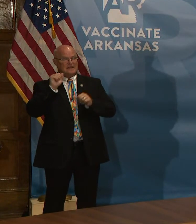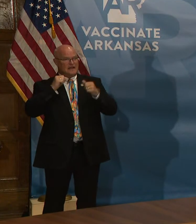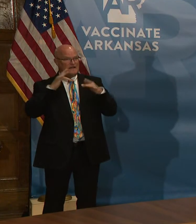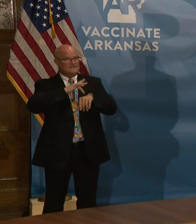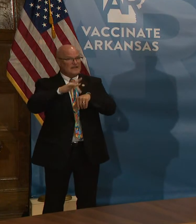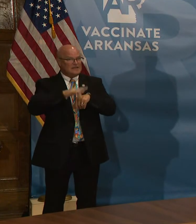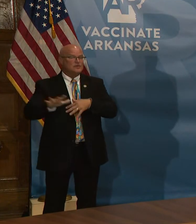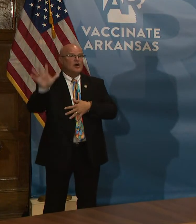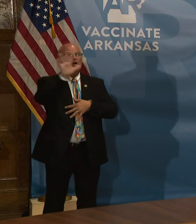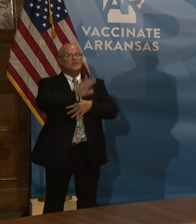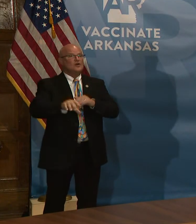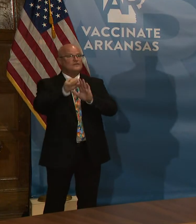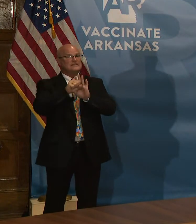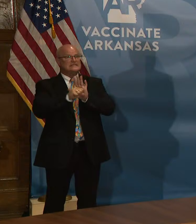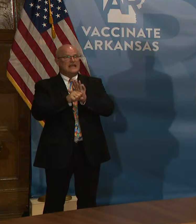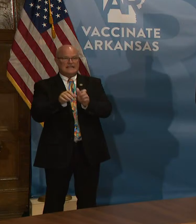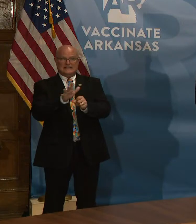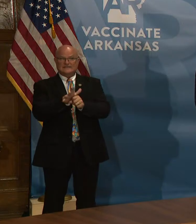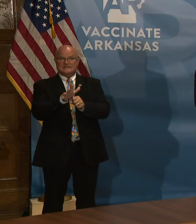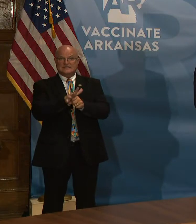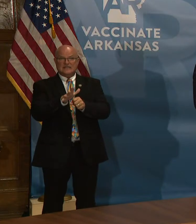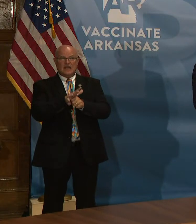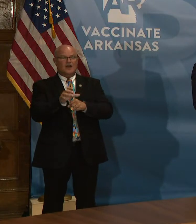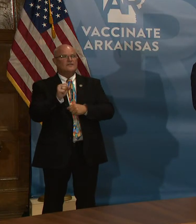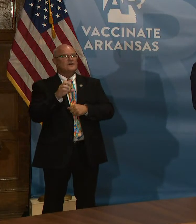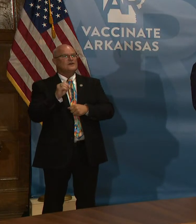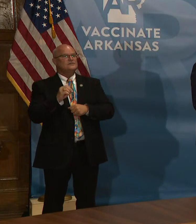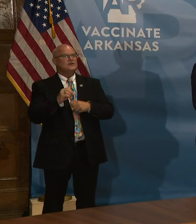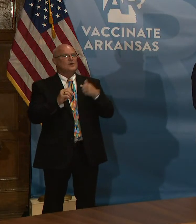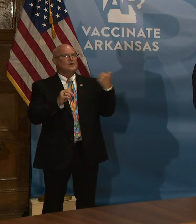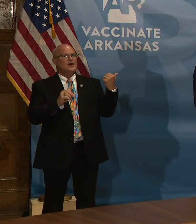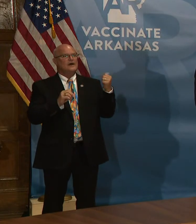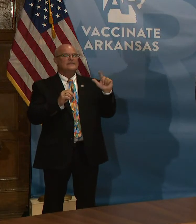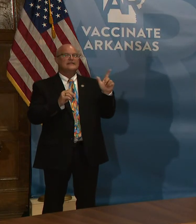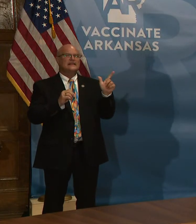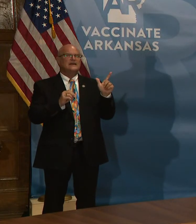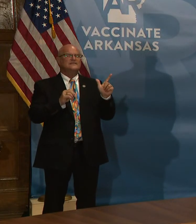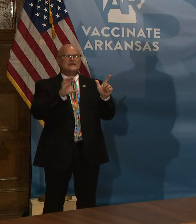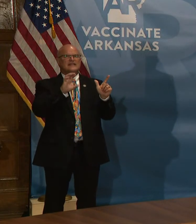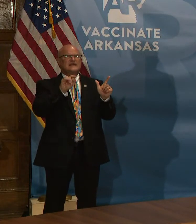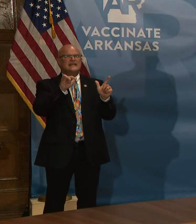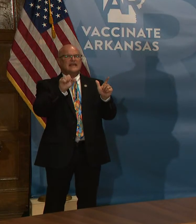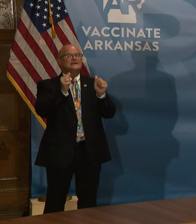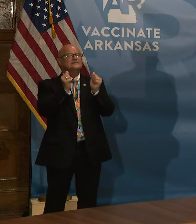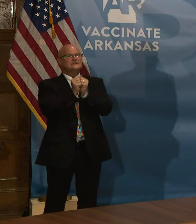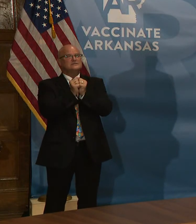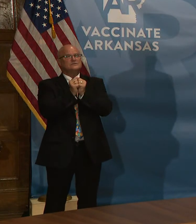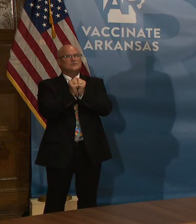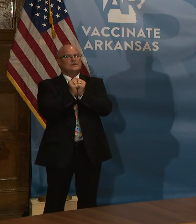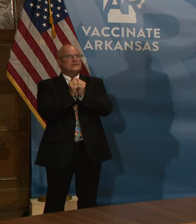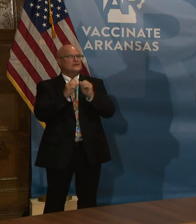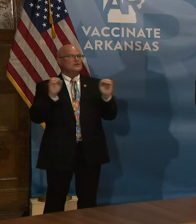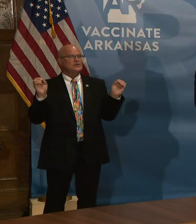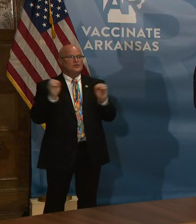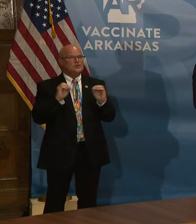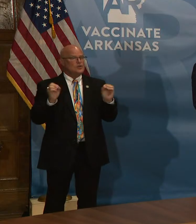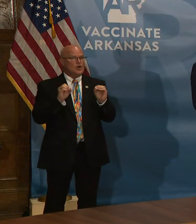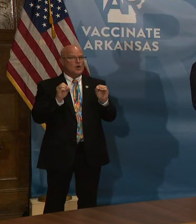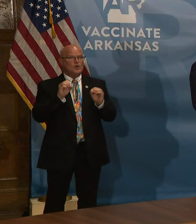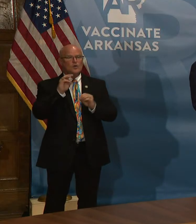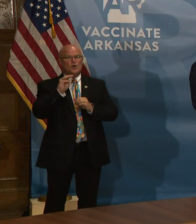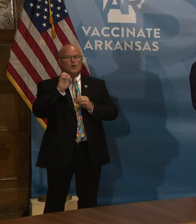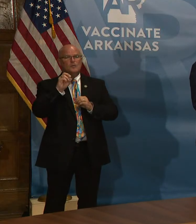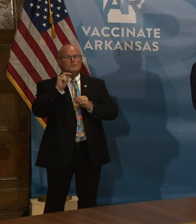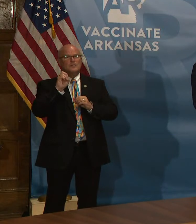and whether the supply is sufficient. And so on the left is the counties with no